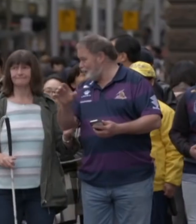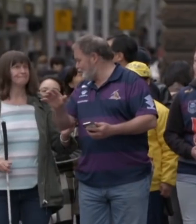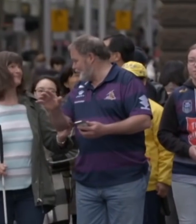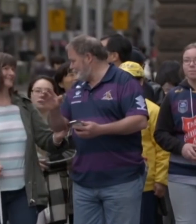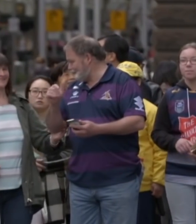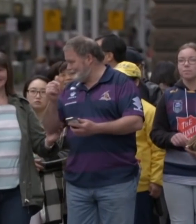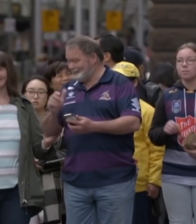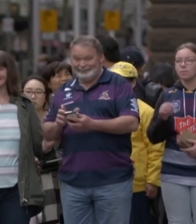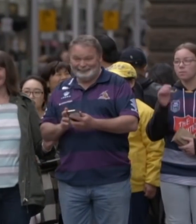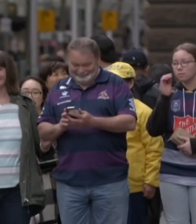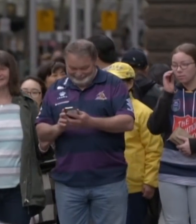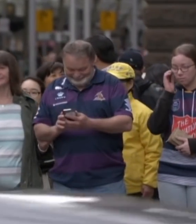get.